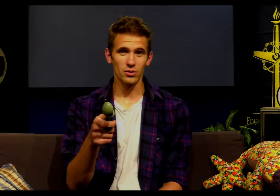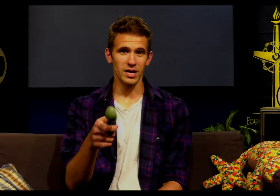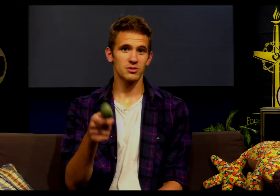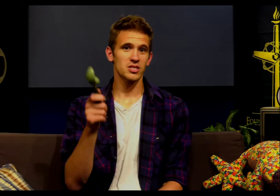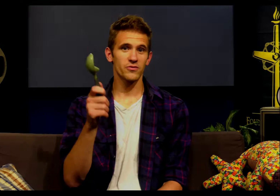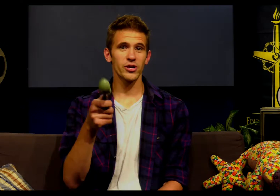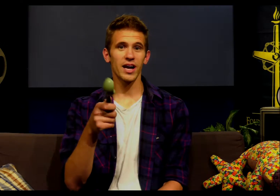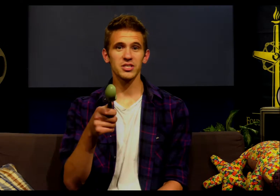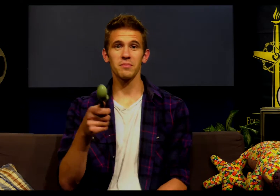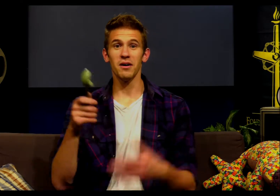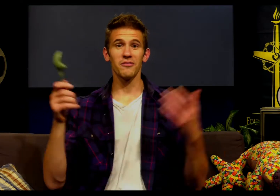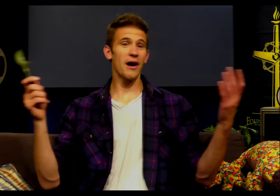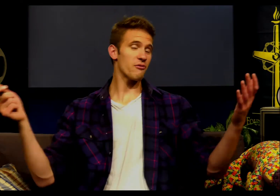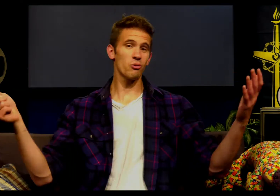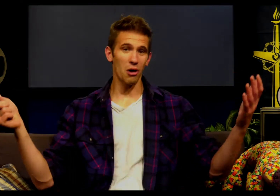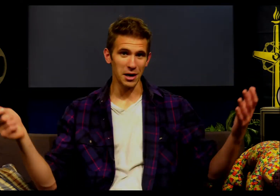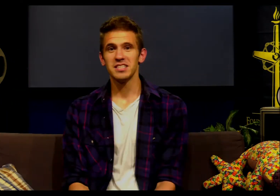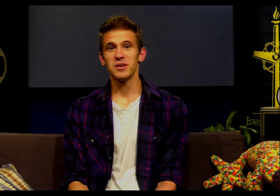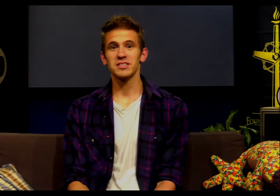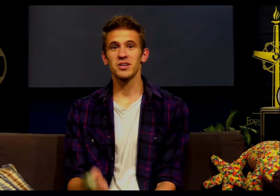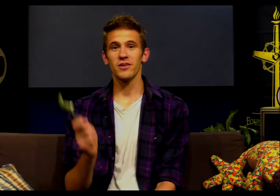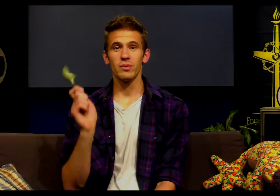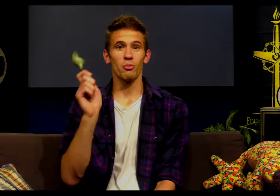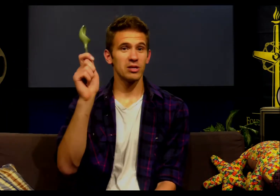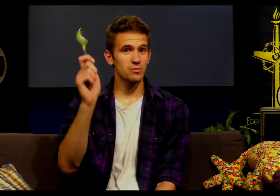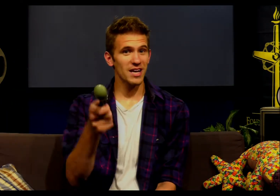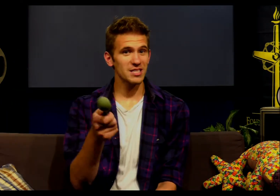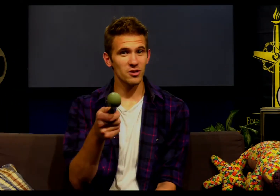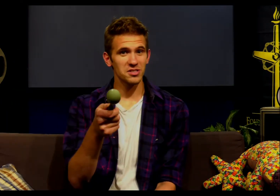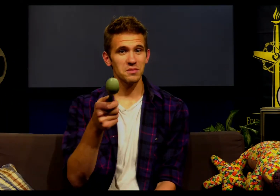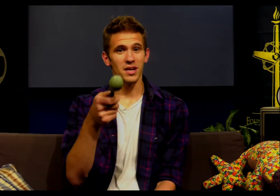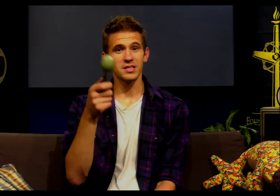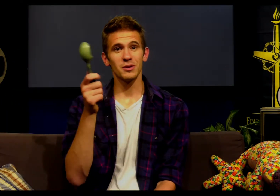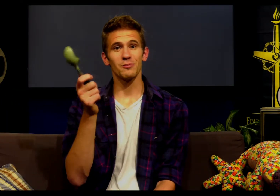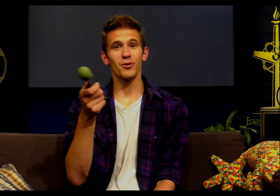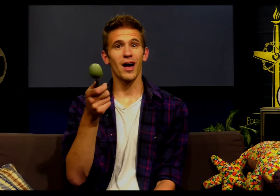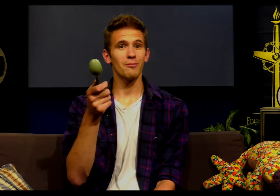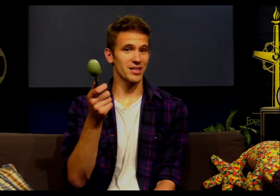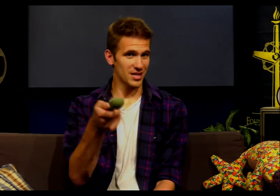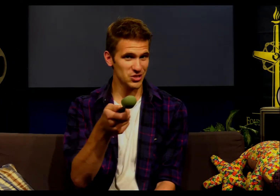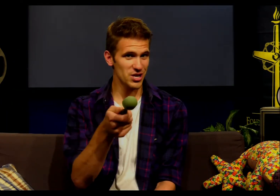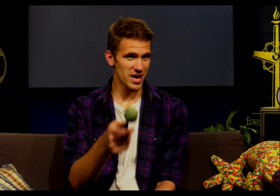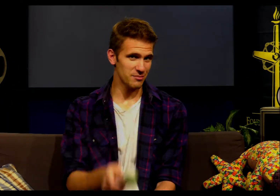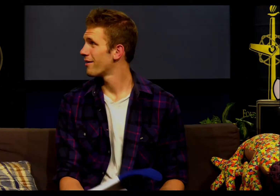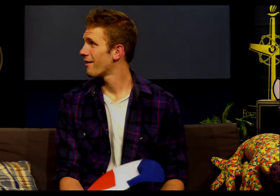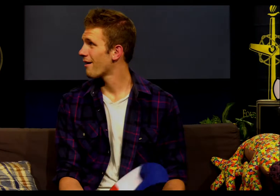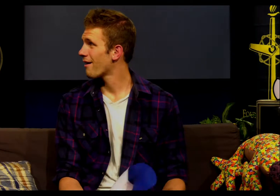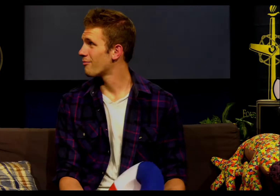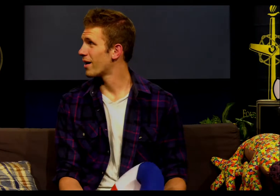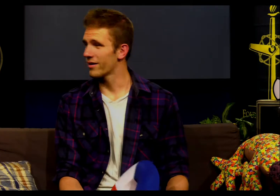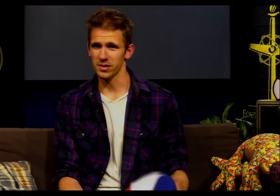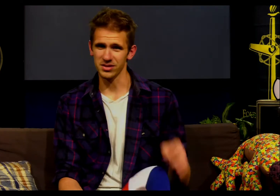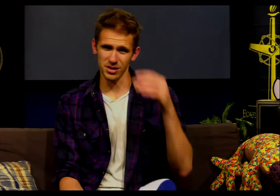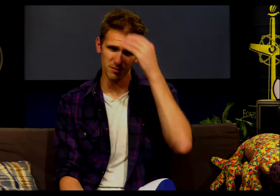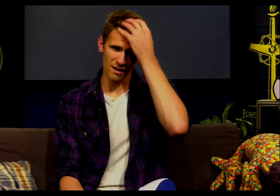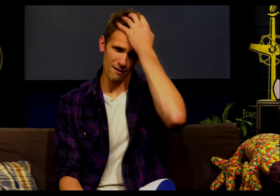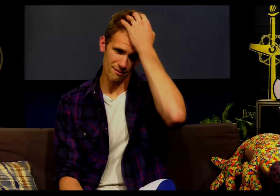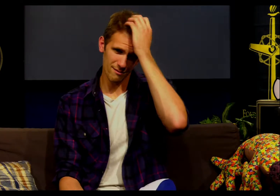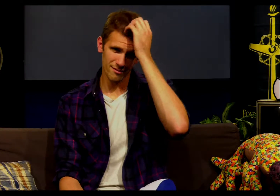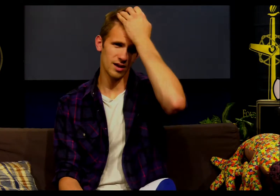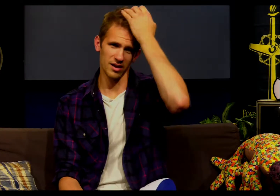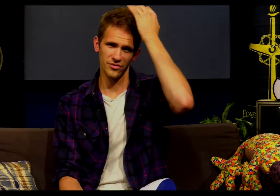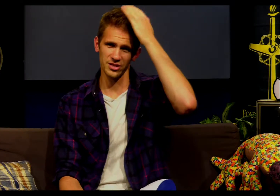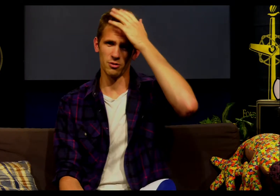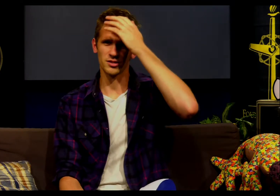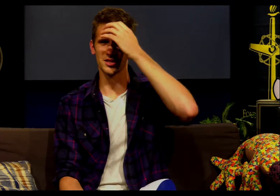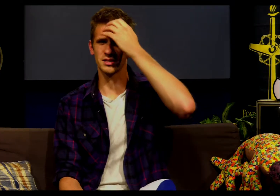Stone Night, which is free ice cream for everyone. It's being served by the women's basketball team, and it's being put on by the SGA. My hair's messed up now.